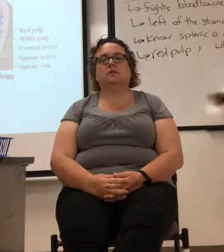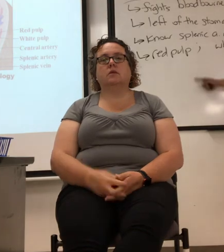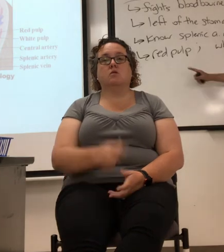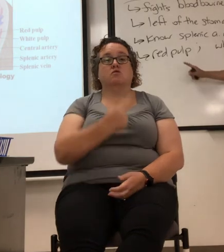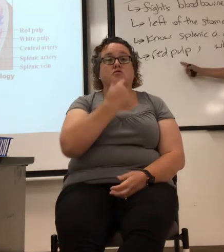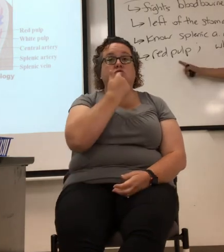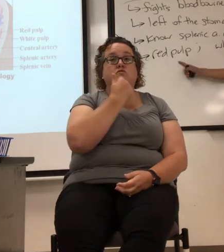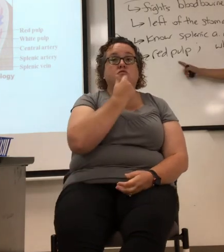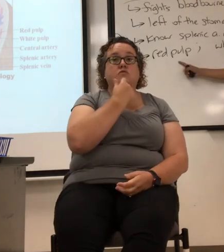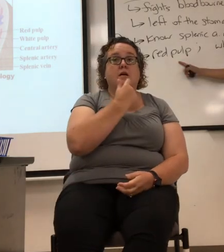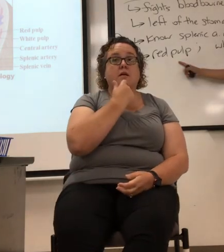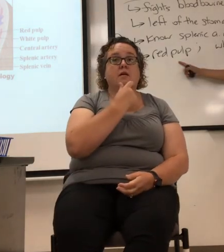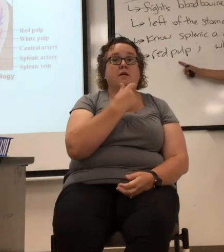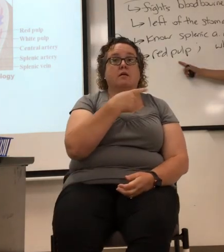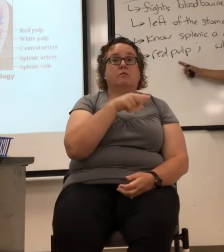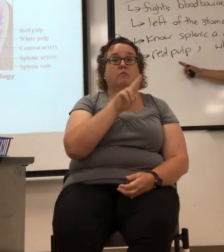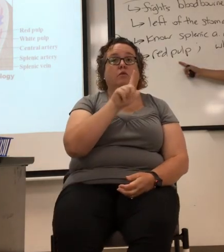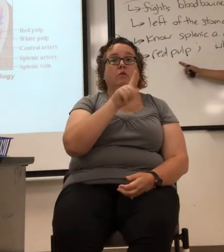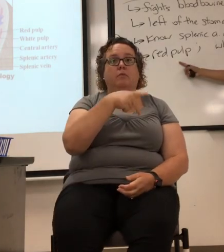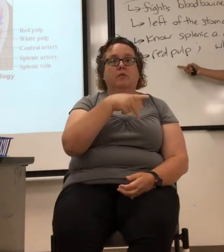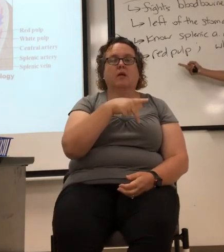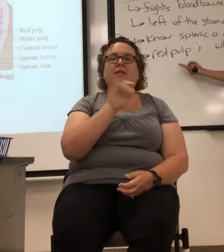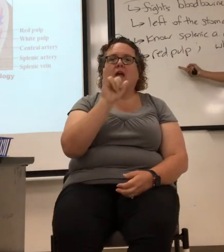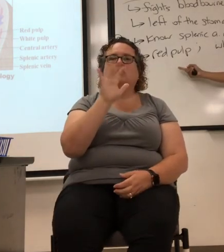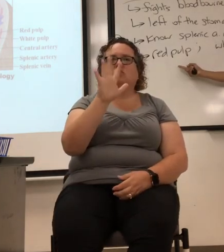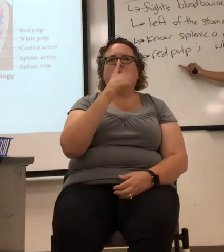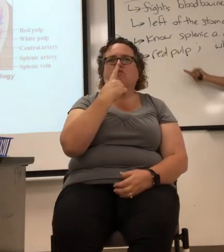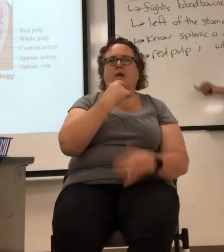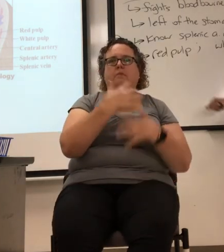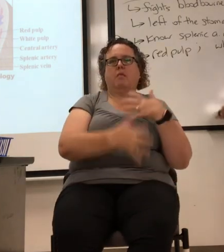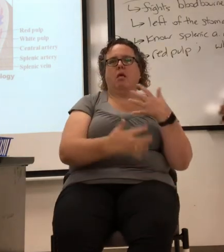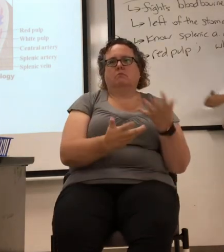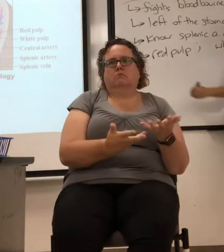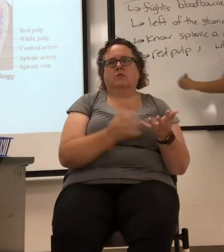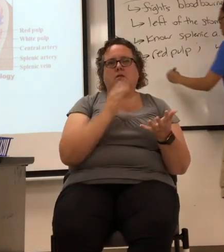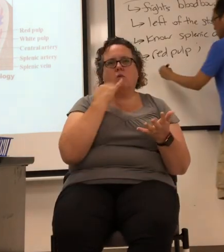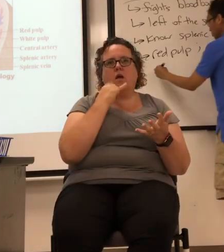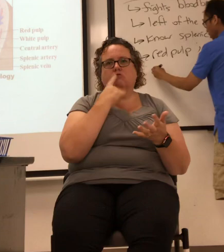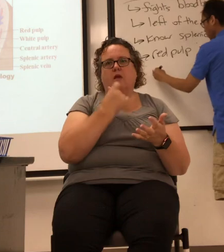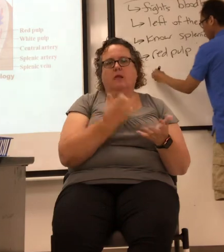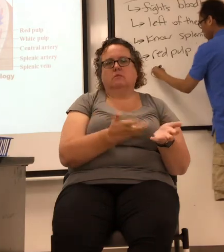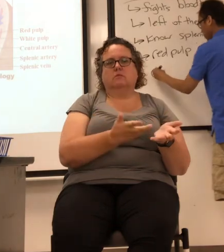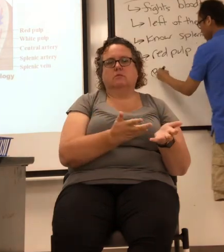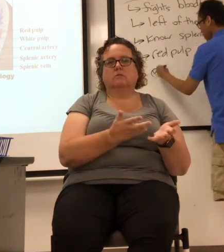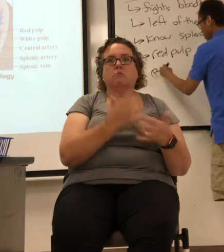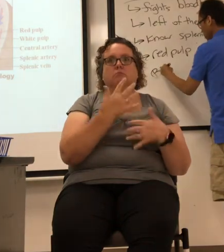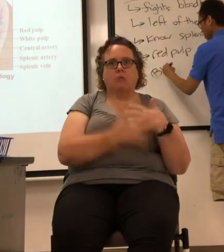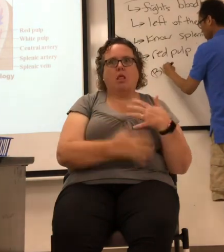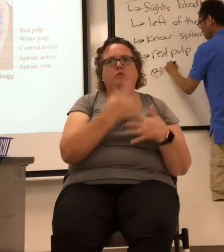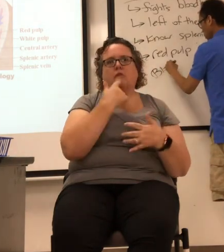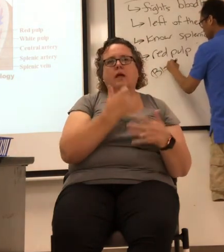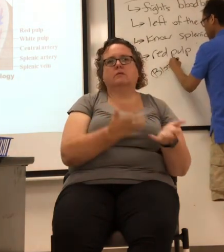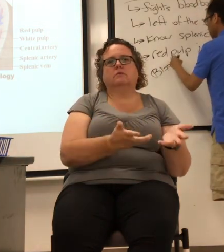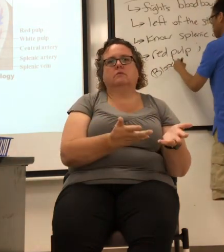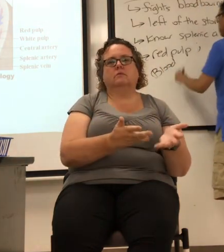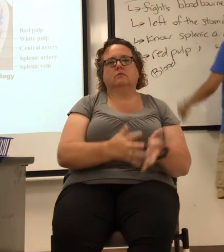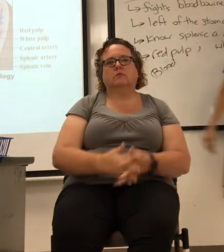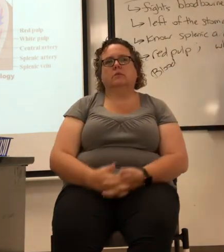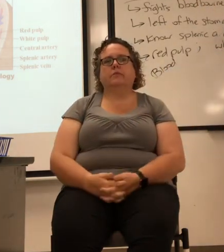So the red pulp is your blood, your red blood cells. That's what makes it red. Blood red.